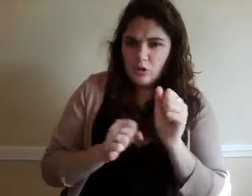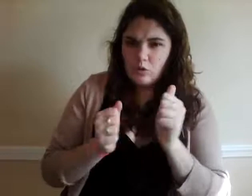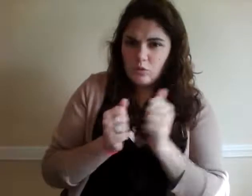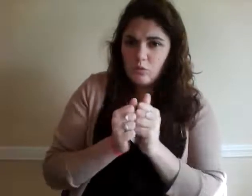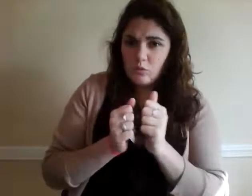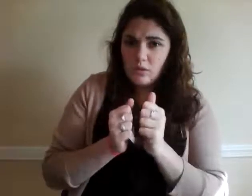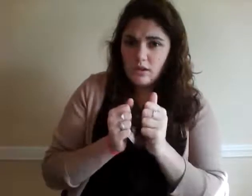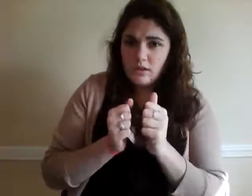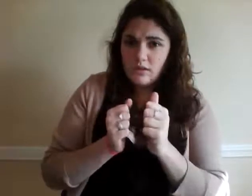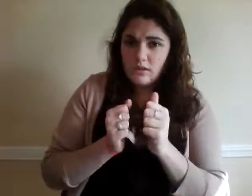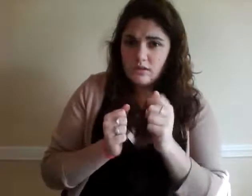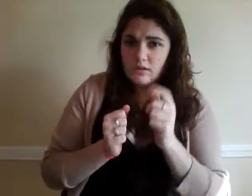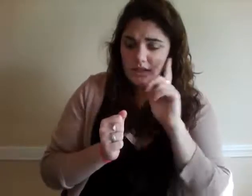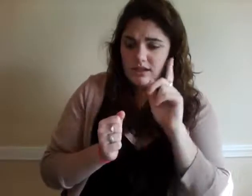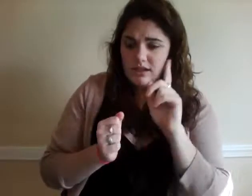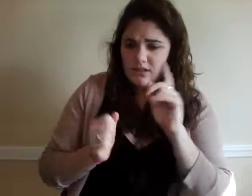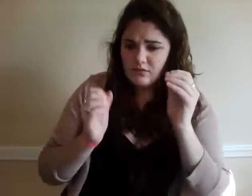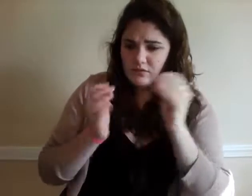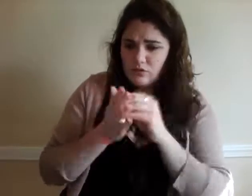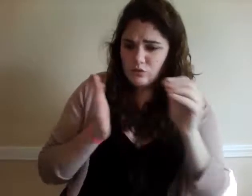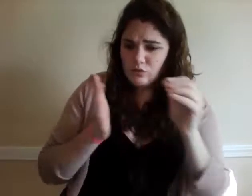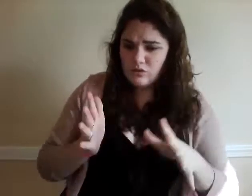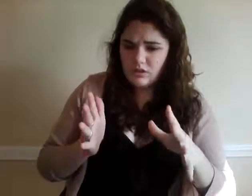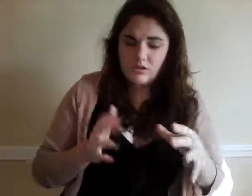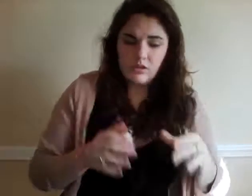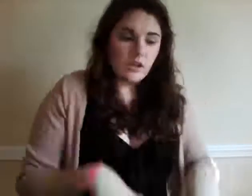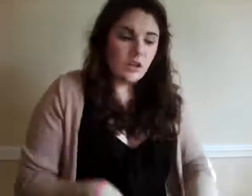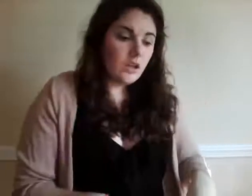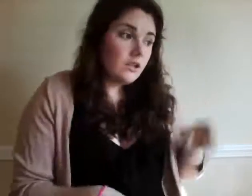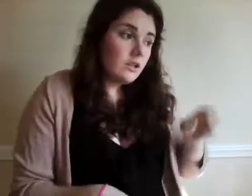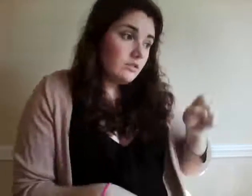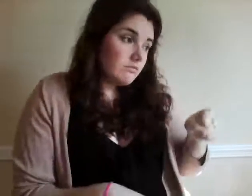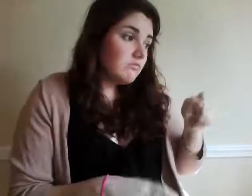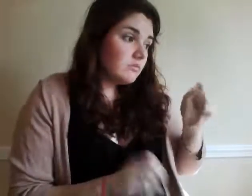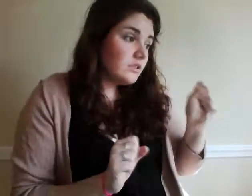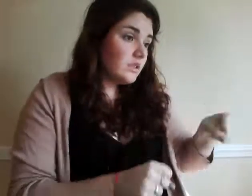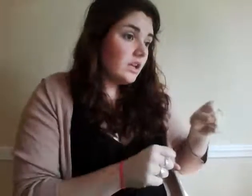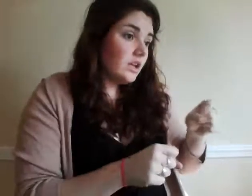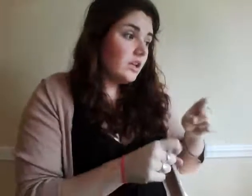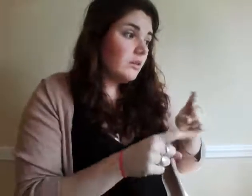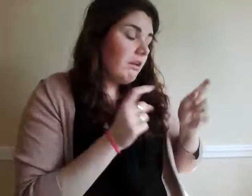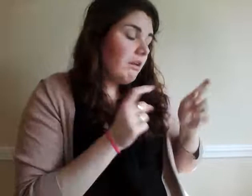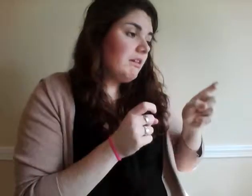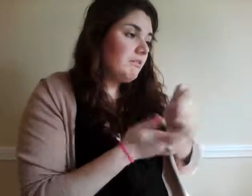from you to make that an easier transition for him. Okay. We've already done fantastic